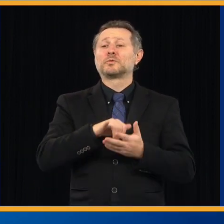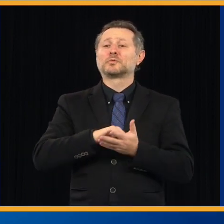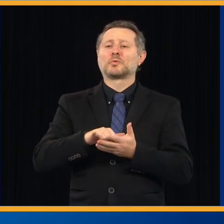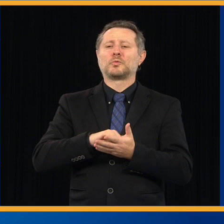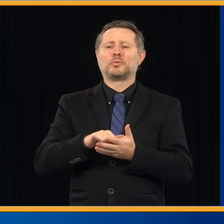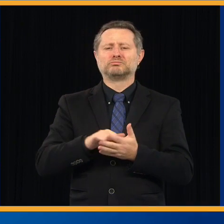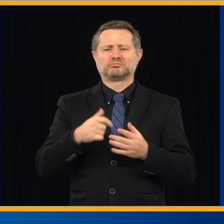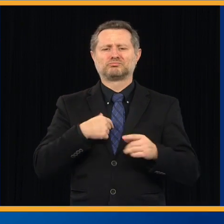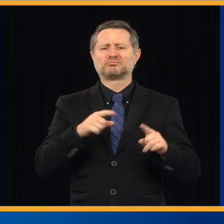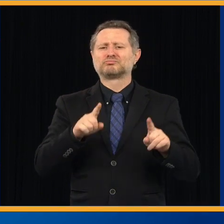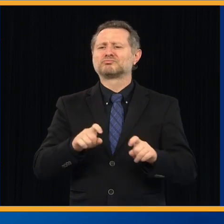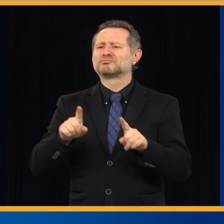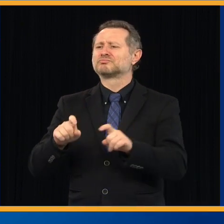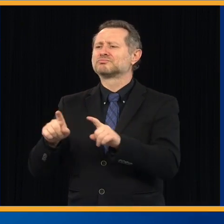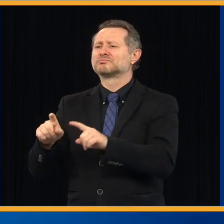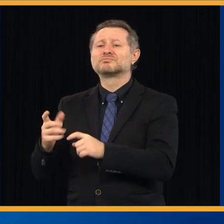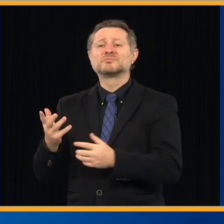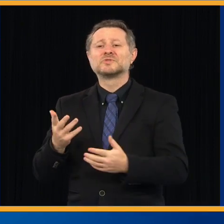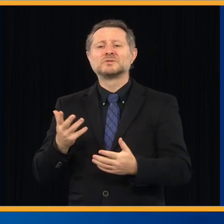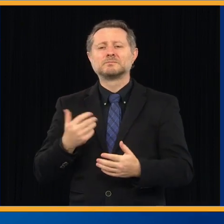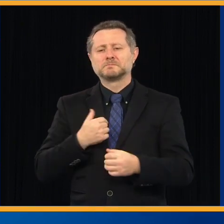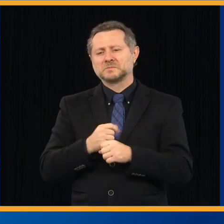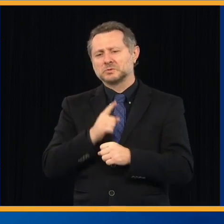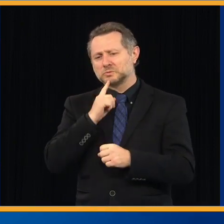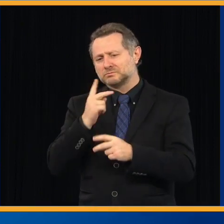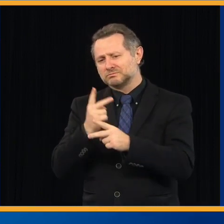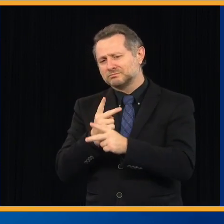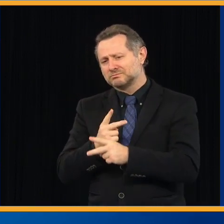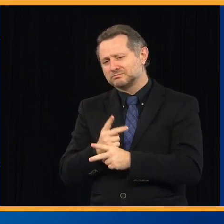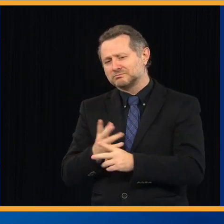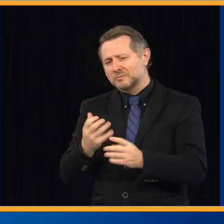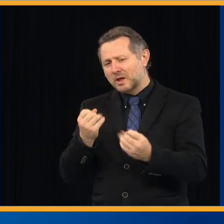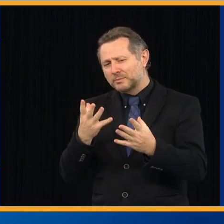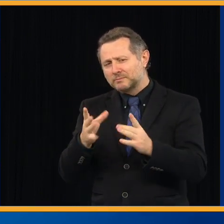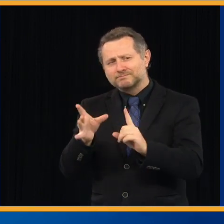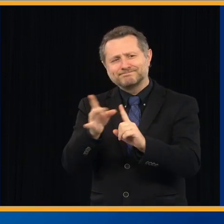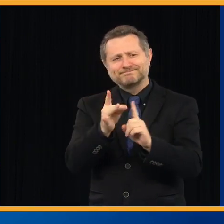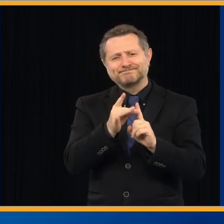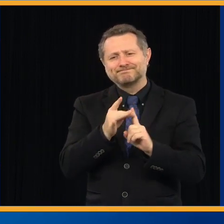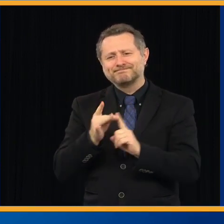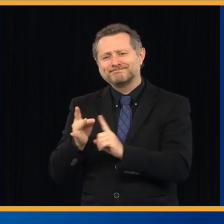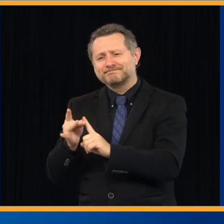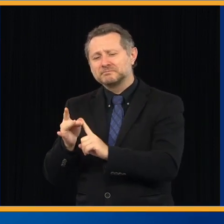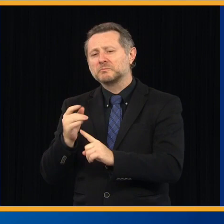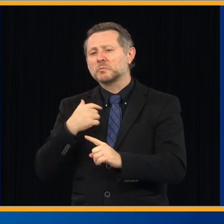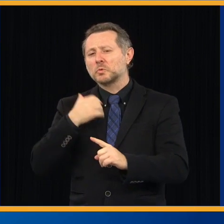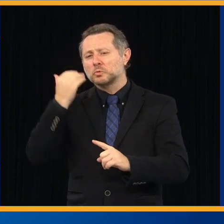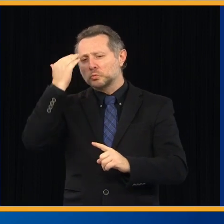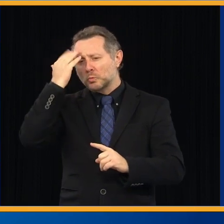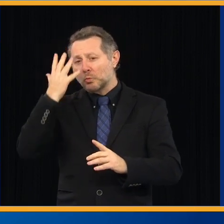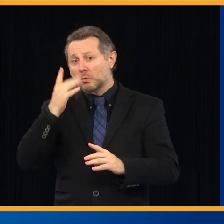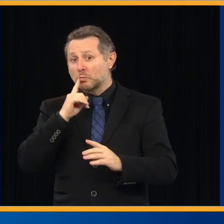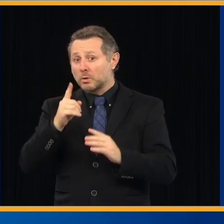the infection rate, so we know if it's getting better, if it's getting worse. And we've done